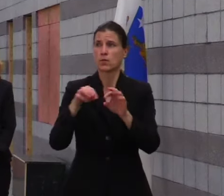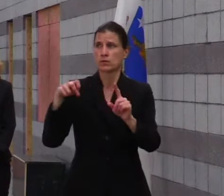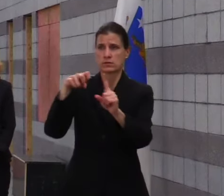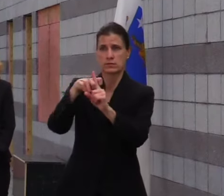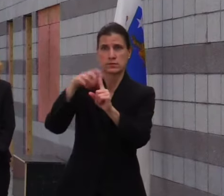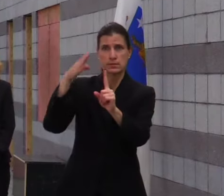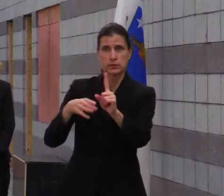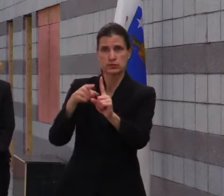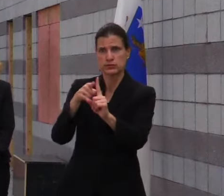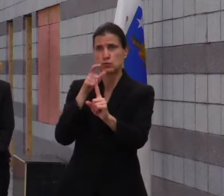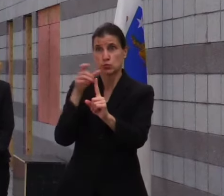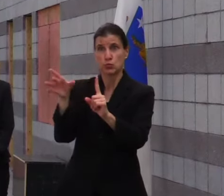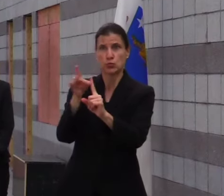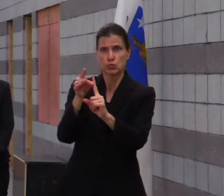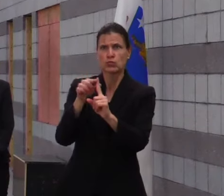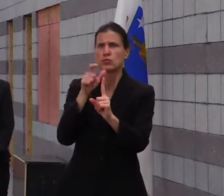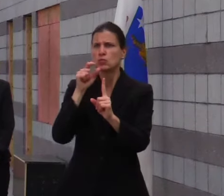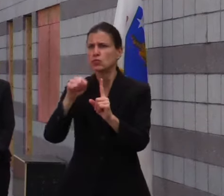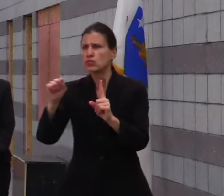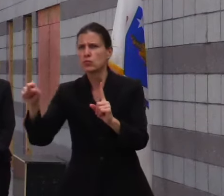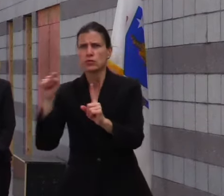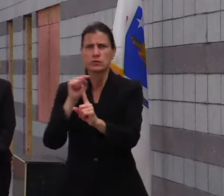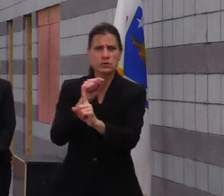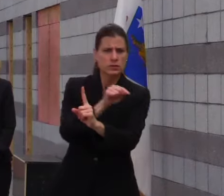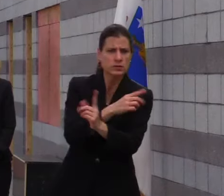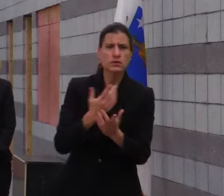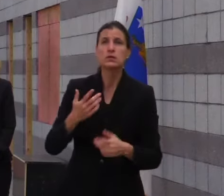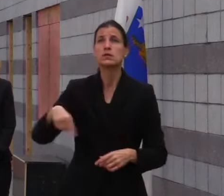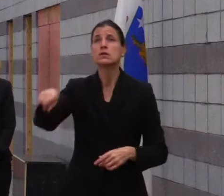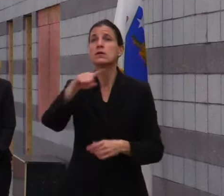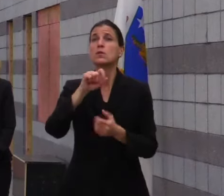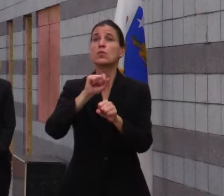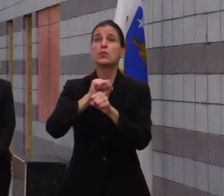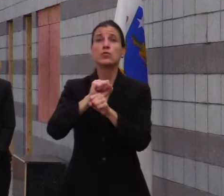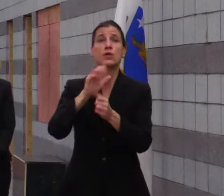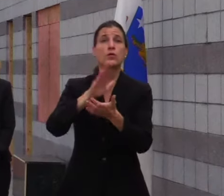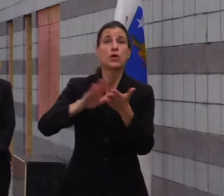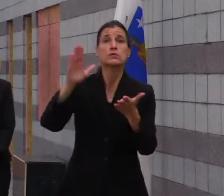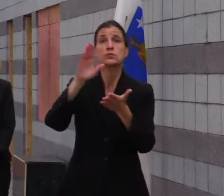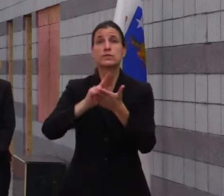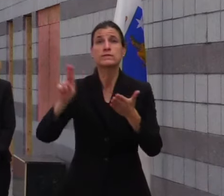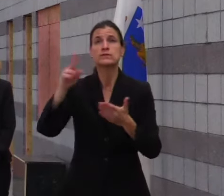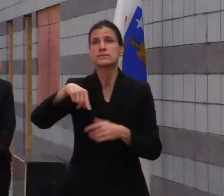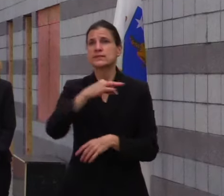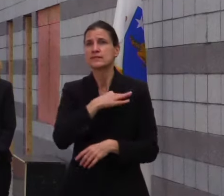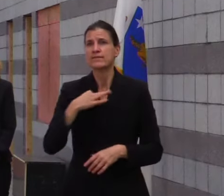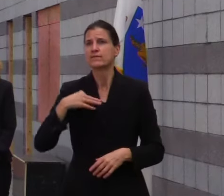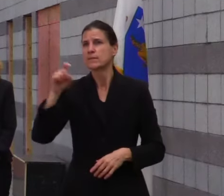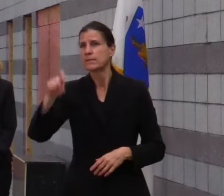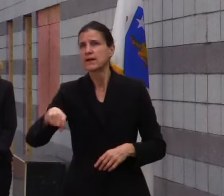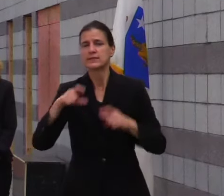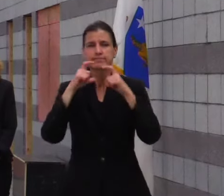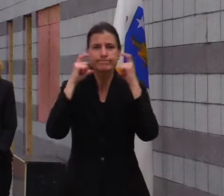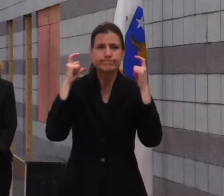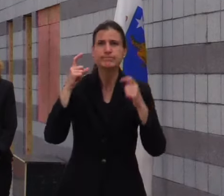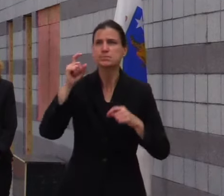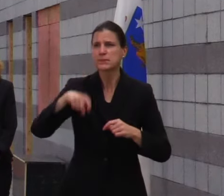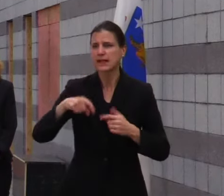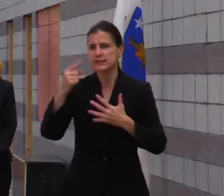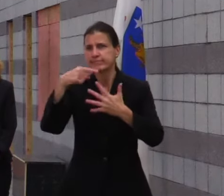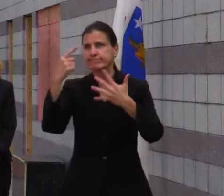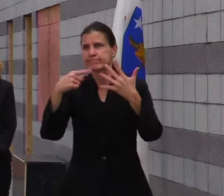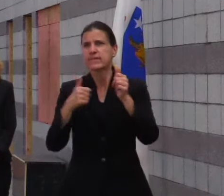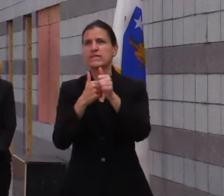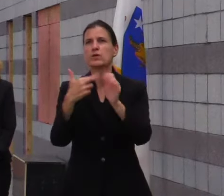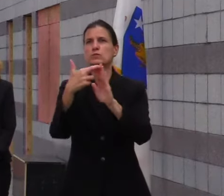among students and faculty and staff, which makes it possible to then isolate and quarantine those who are immediately affected and their